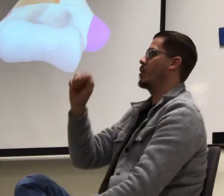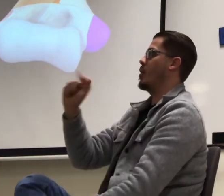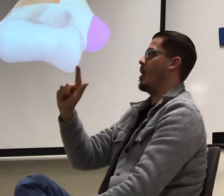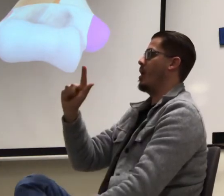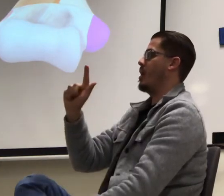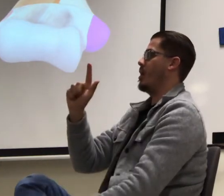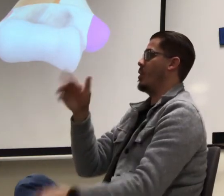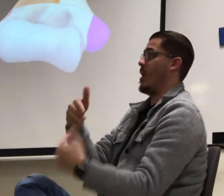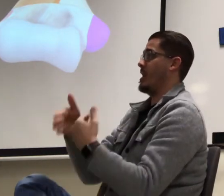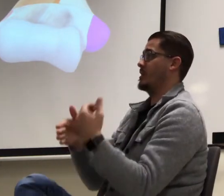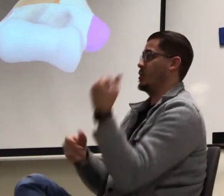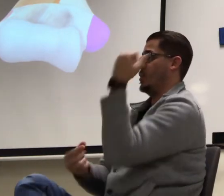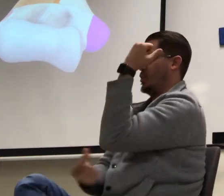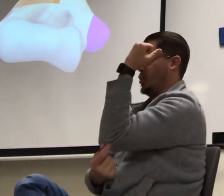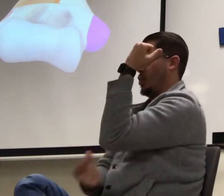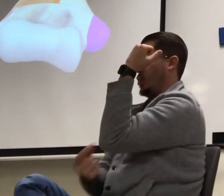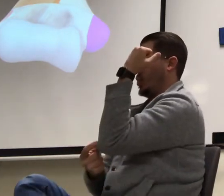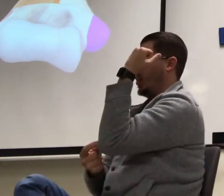to it.